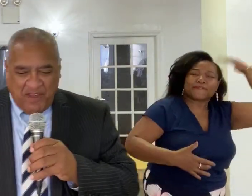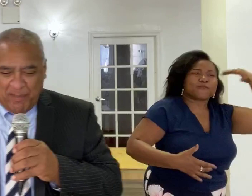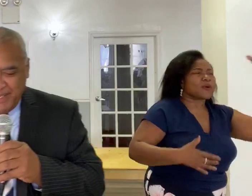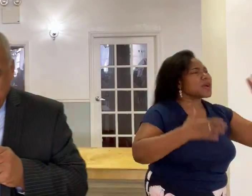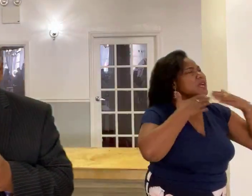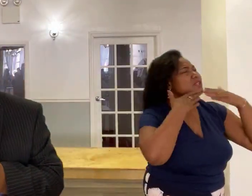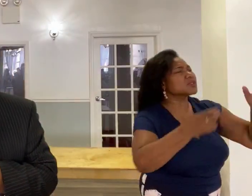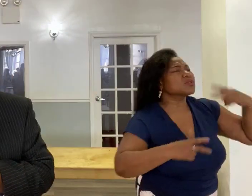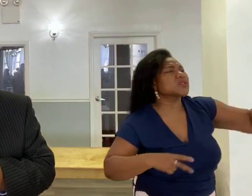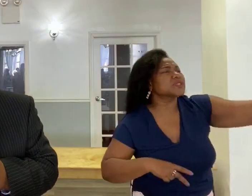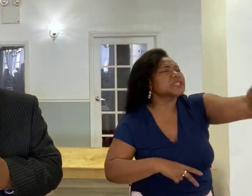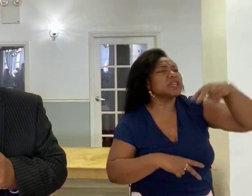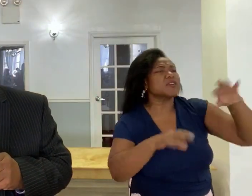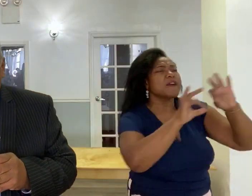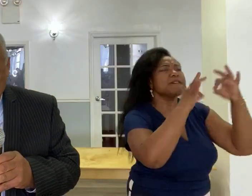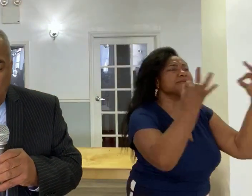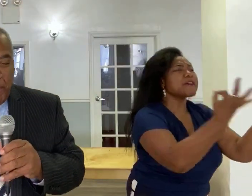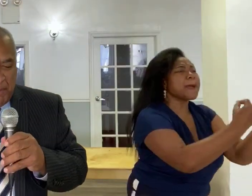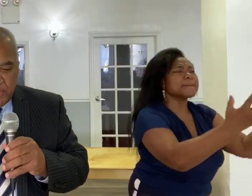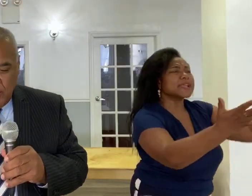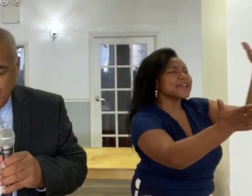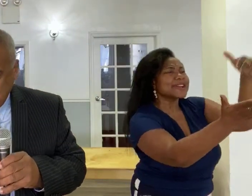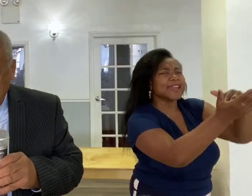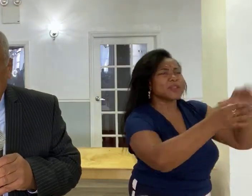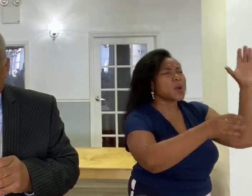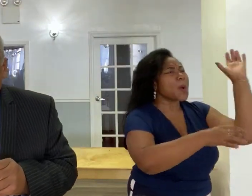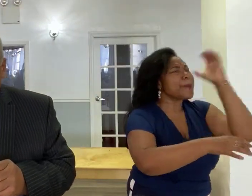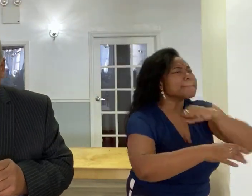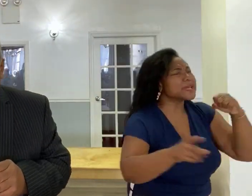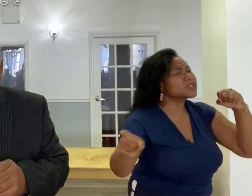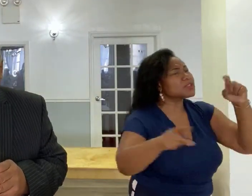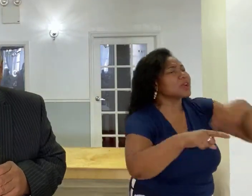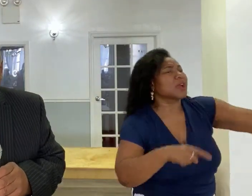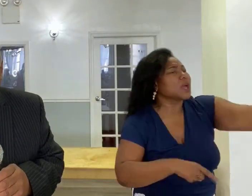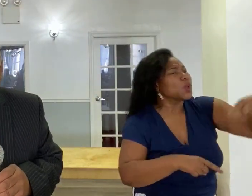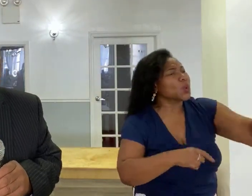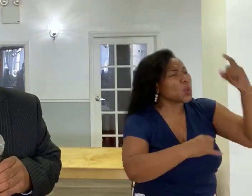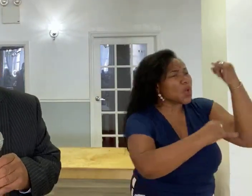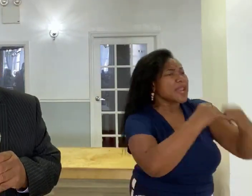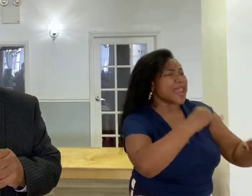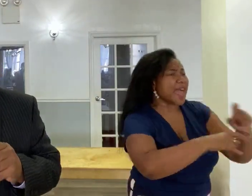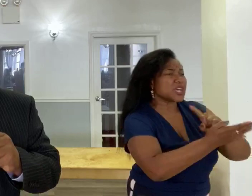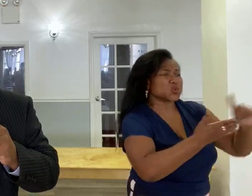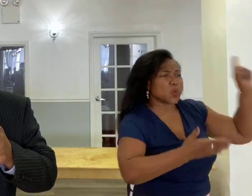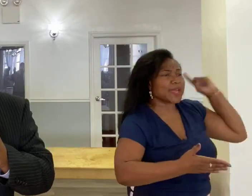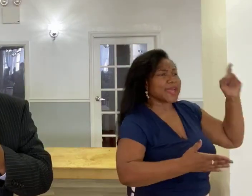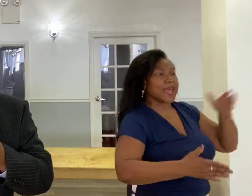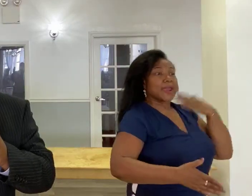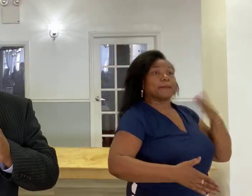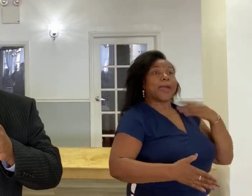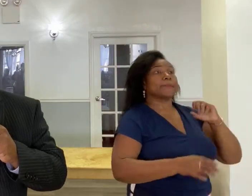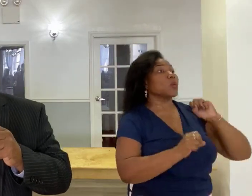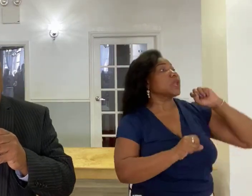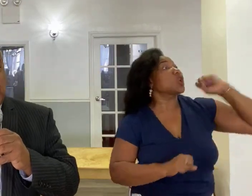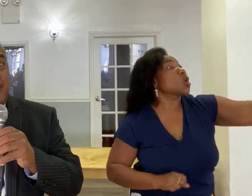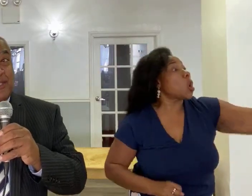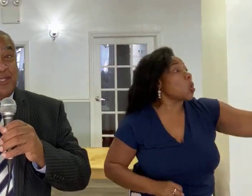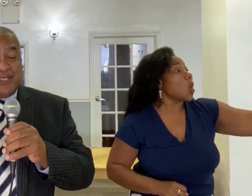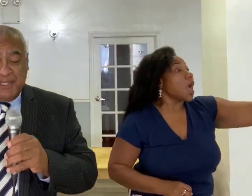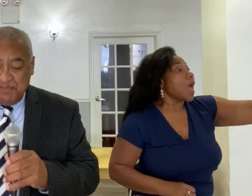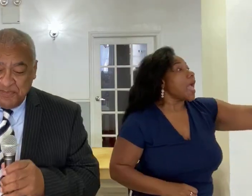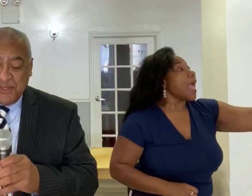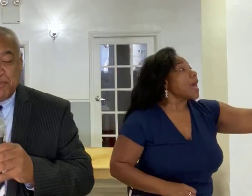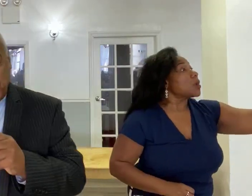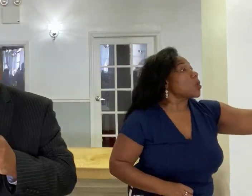Seeing the family again. Sorry we missed you last week. And I'm glad we didn't go to Los Angeles. We were supposed to be in Los